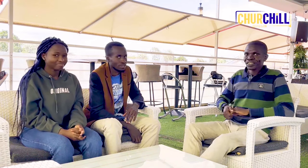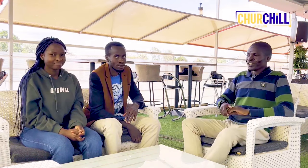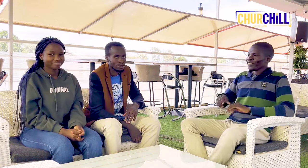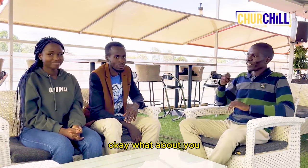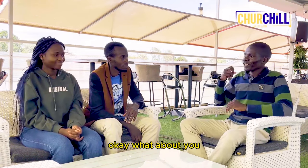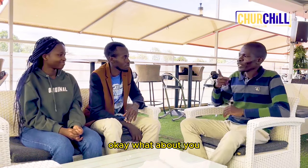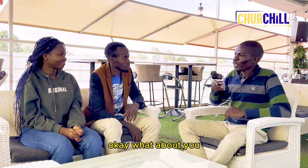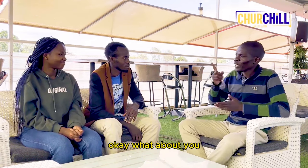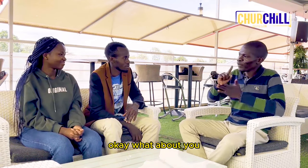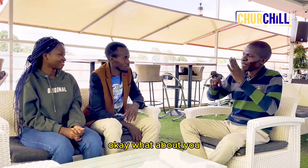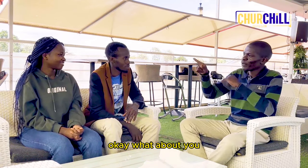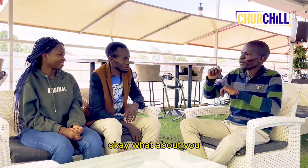Okay. What about you?